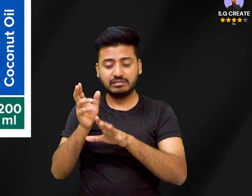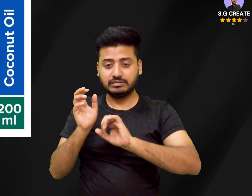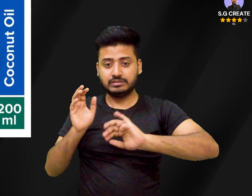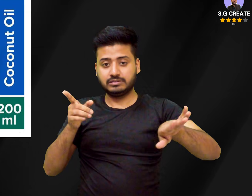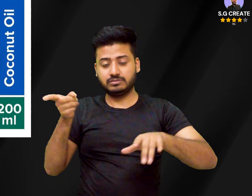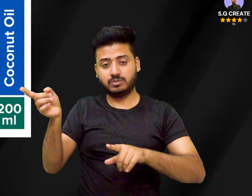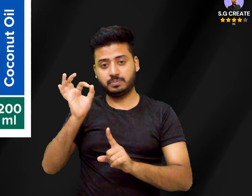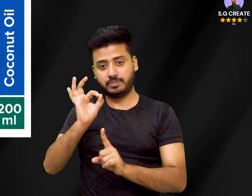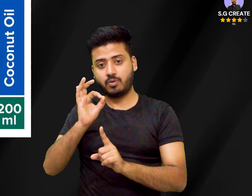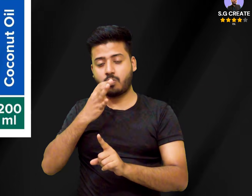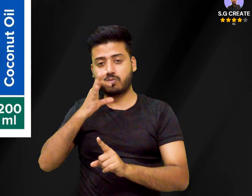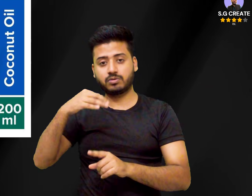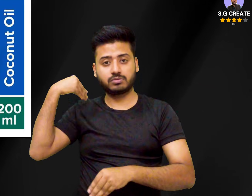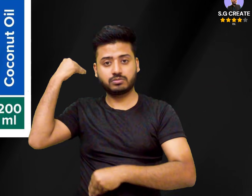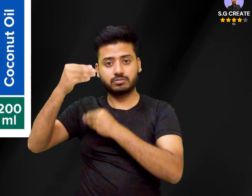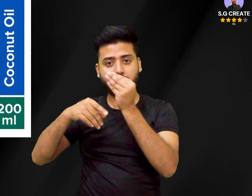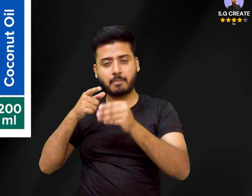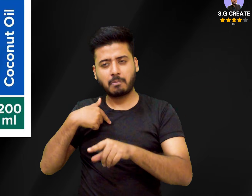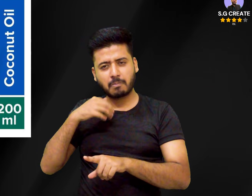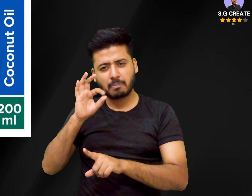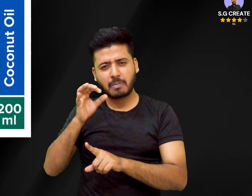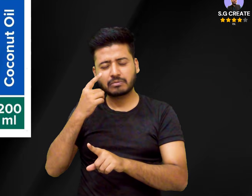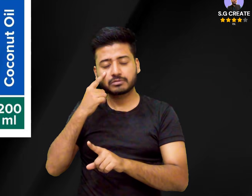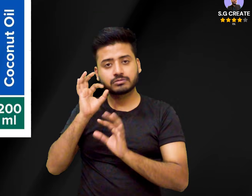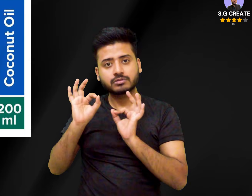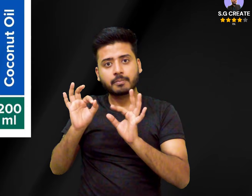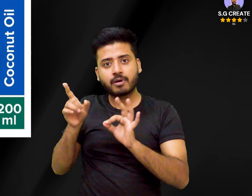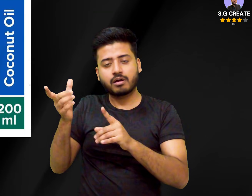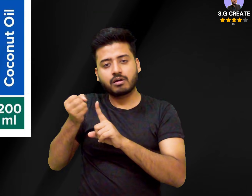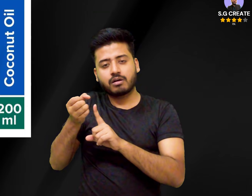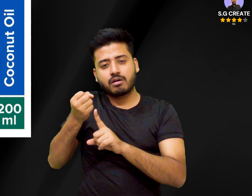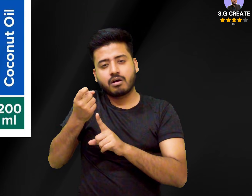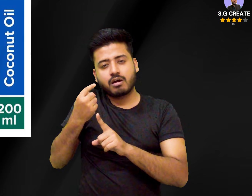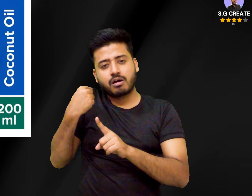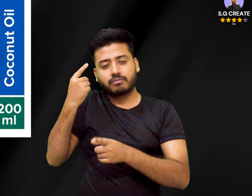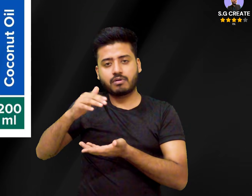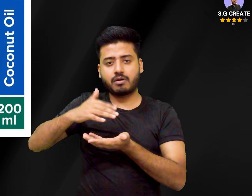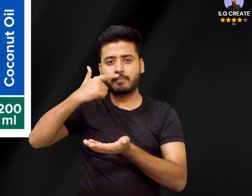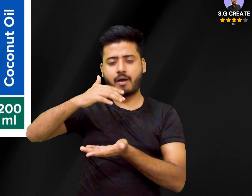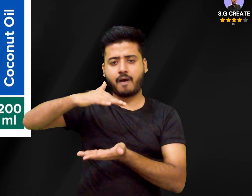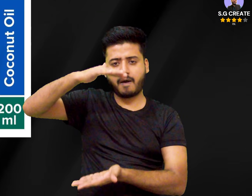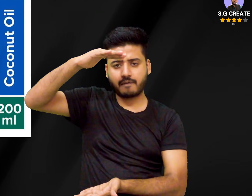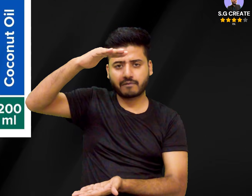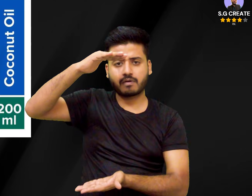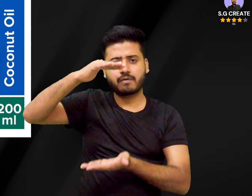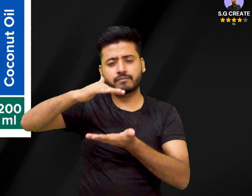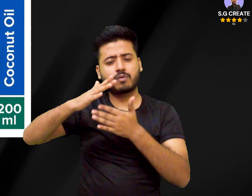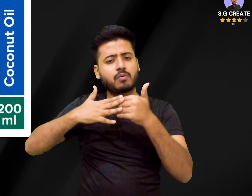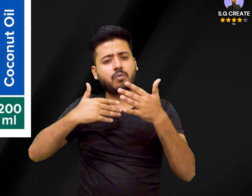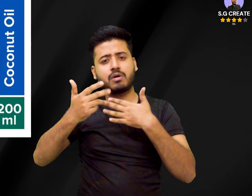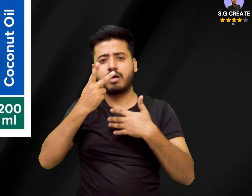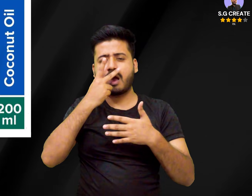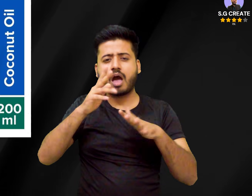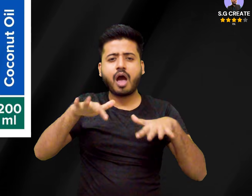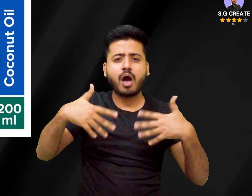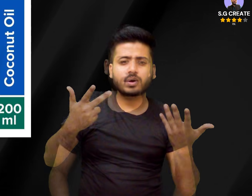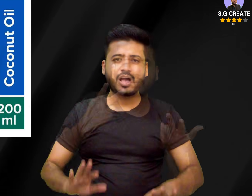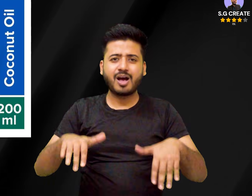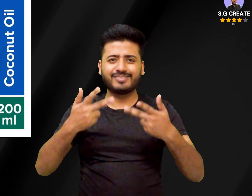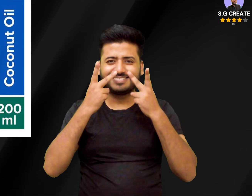have no smell, a chemical smell, or a burnt slash rancid odor slash taste. The heat test: heat a small amount of the